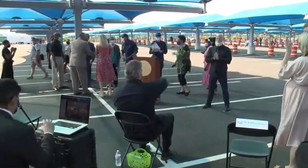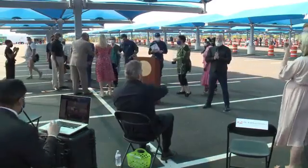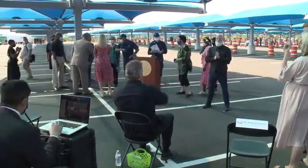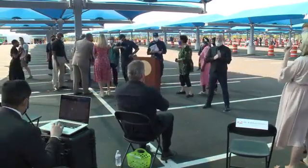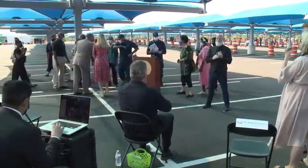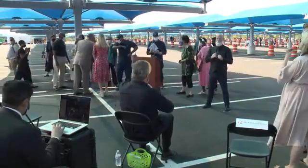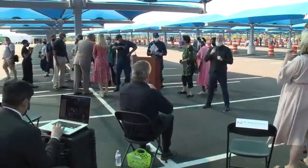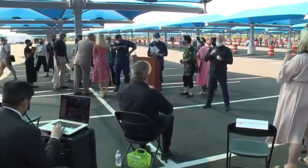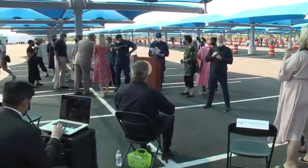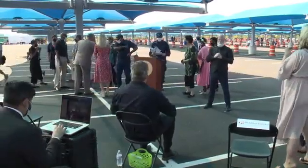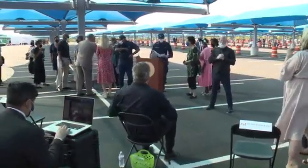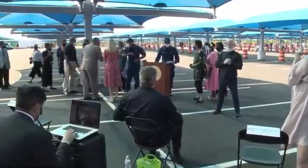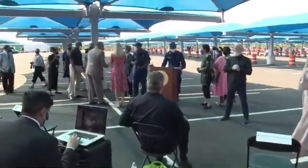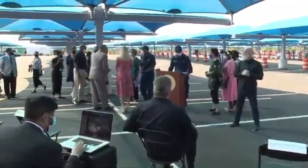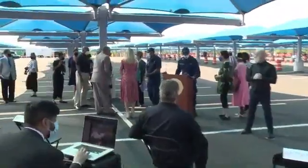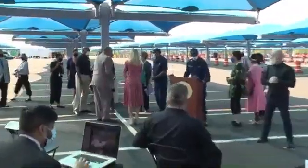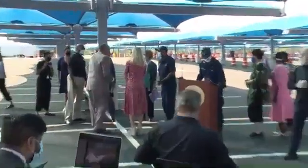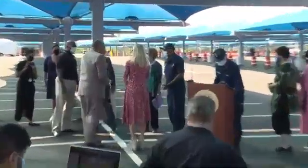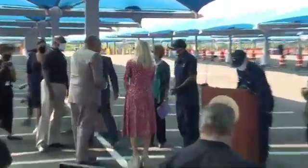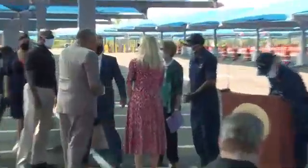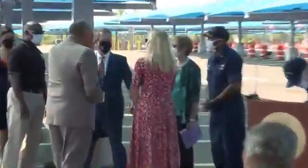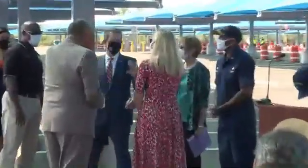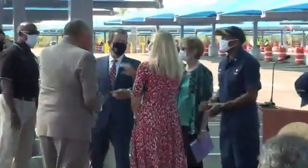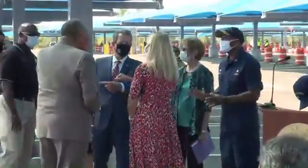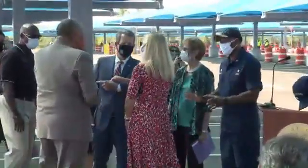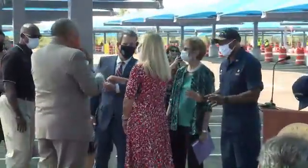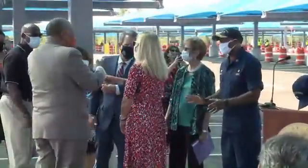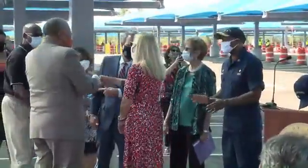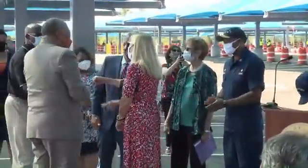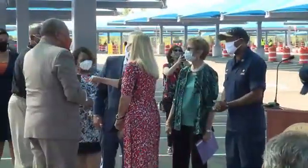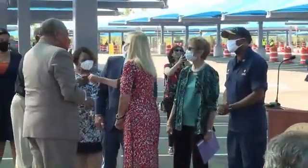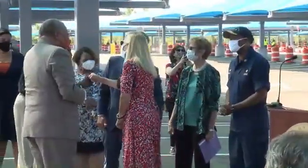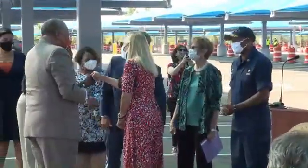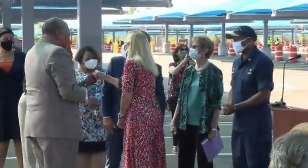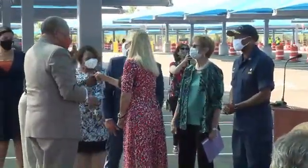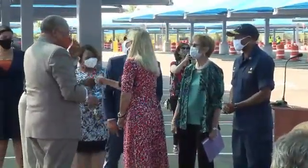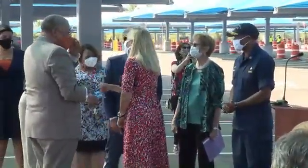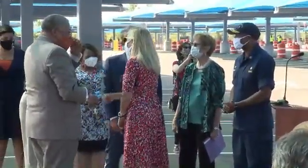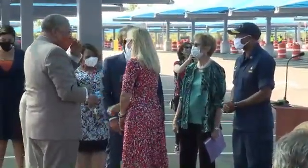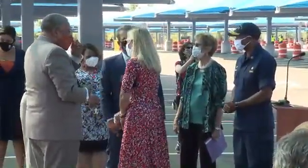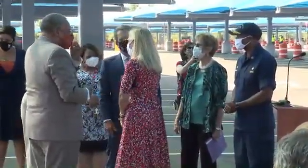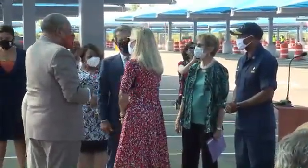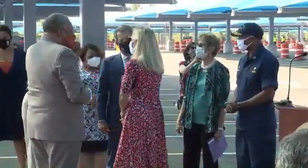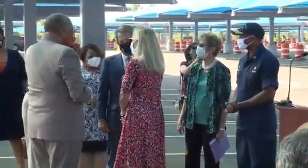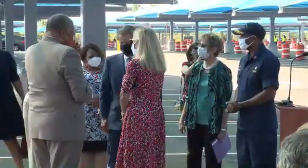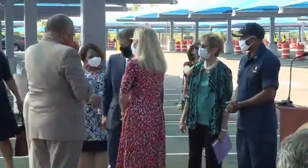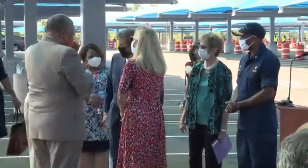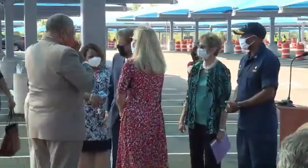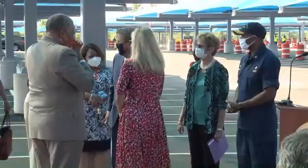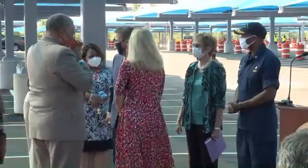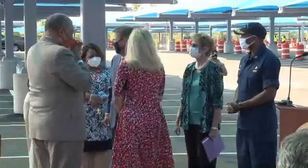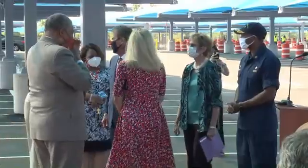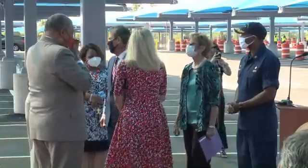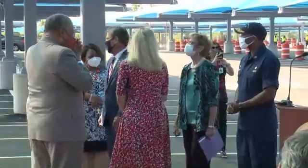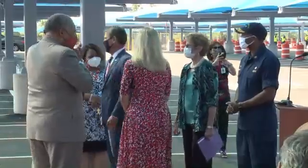are you, sir? I'm gonna give you an elbow bump. There you go. Okay? Everything all right? I'm hanging in there. Good to have you here.